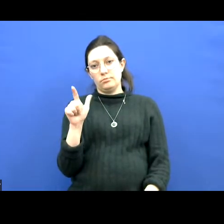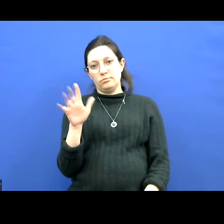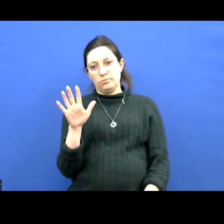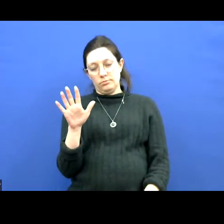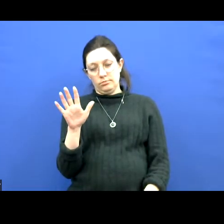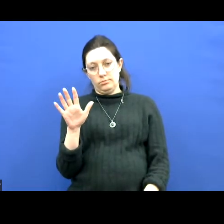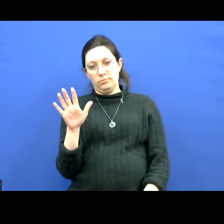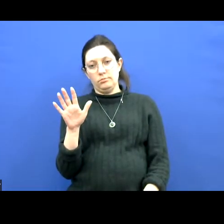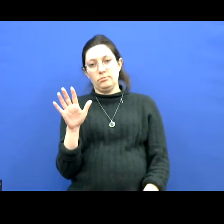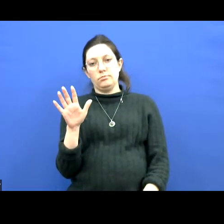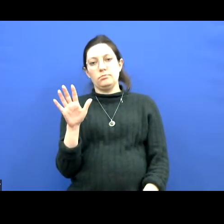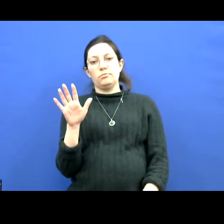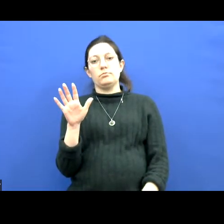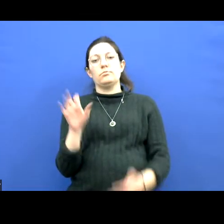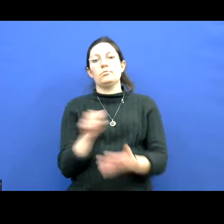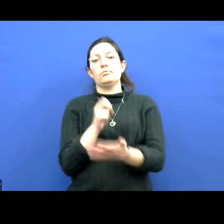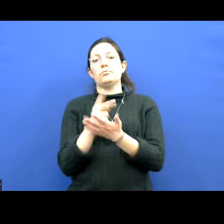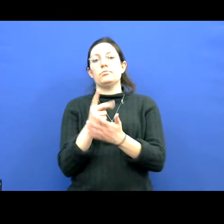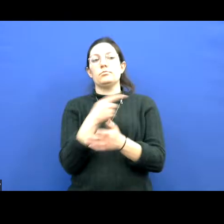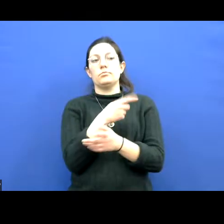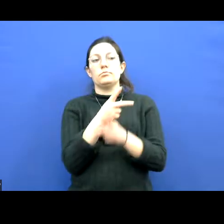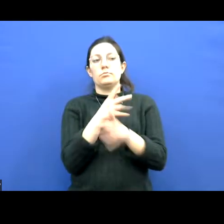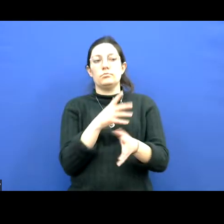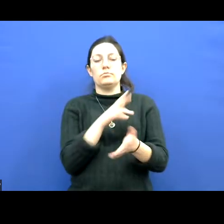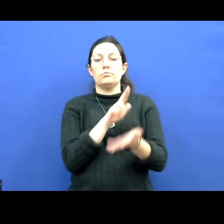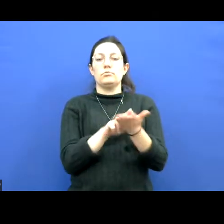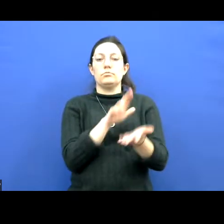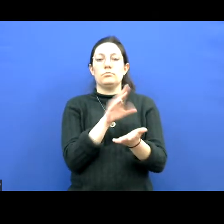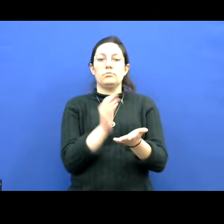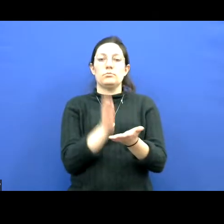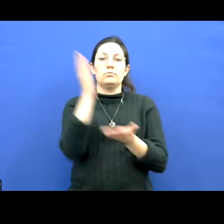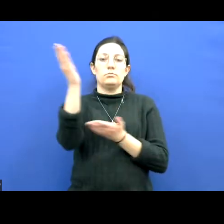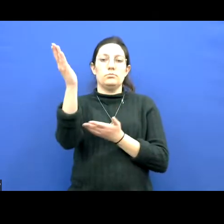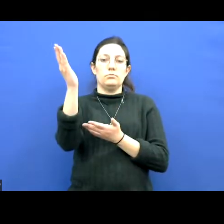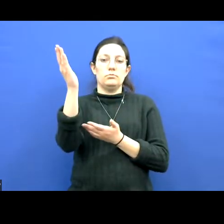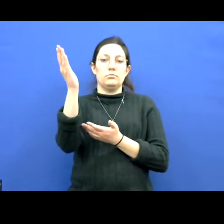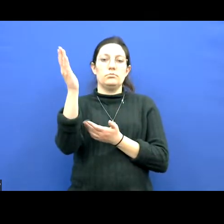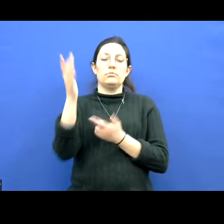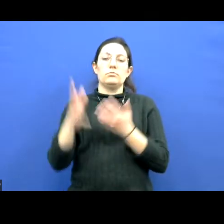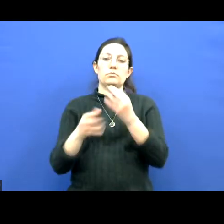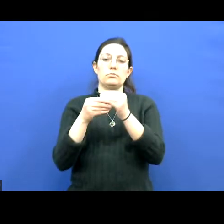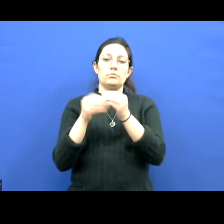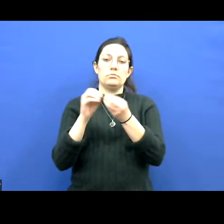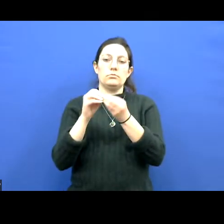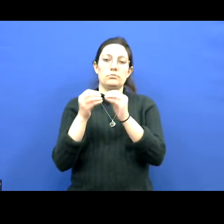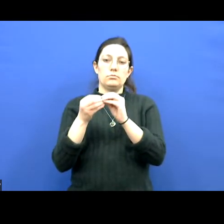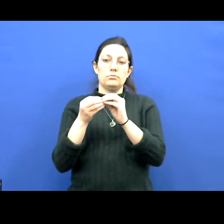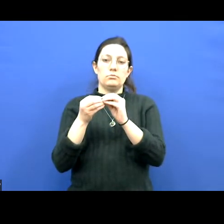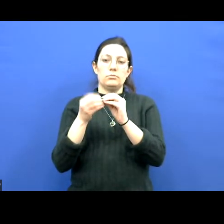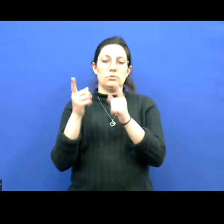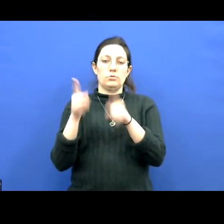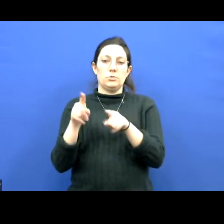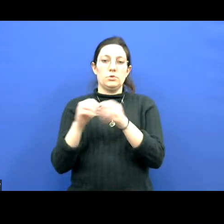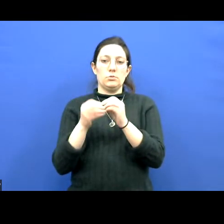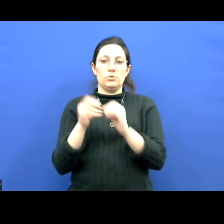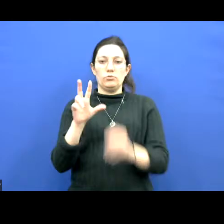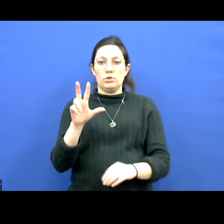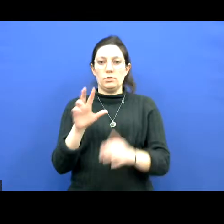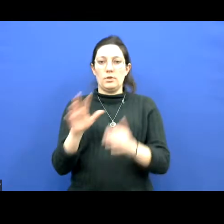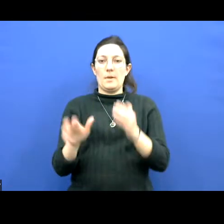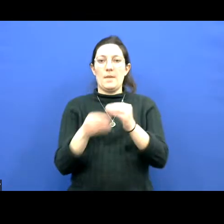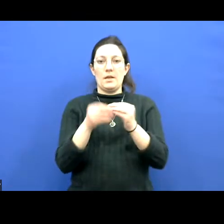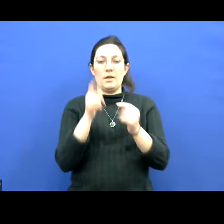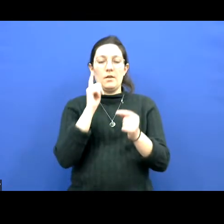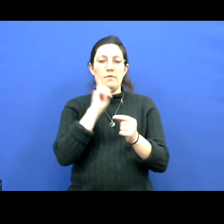2025 to authorize the supervisor to sign and submit supplemental agreement number 3, amending the existing 5-year snow and